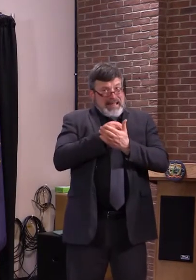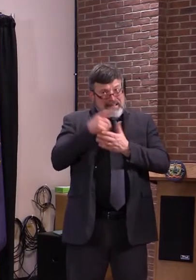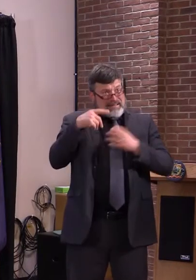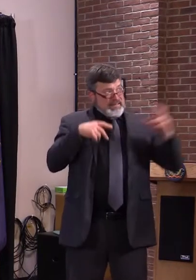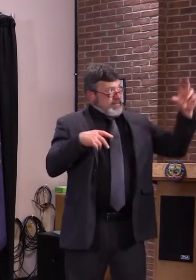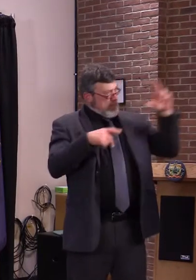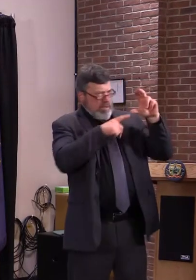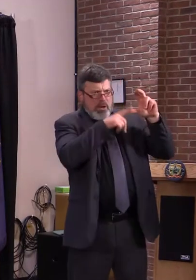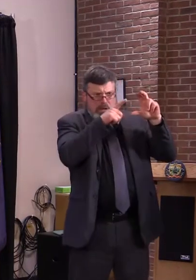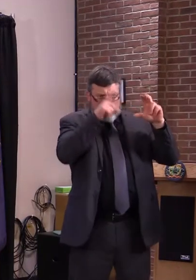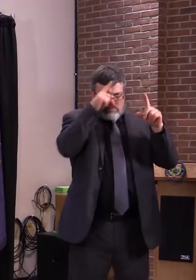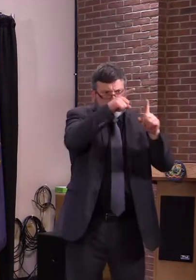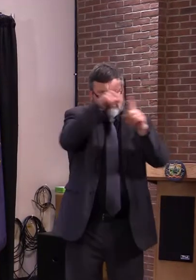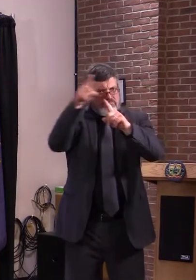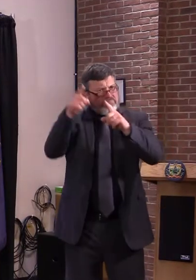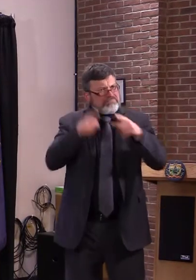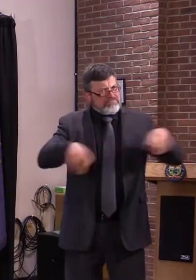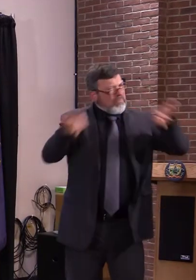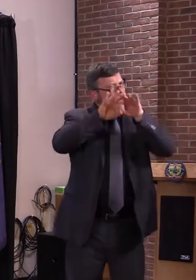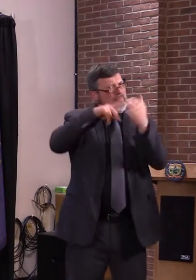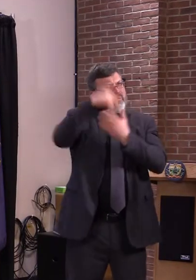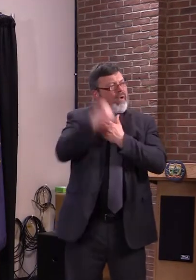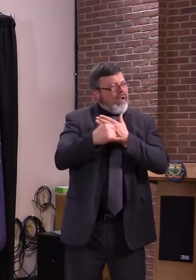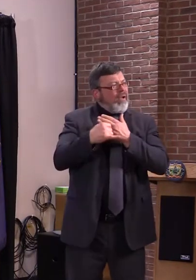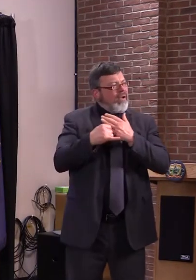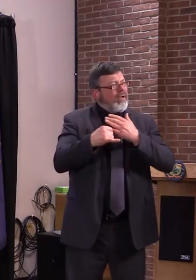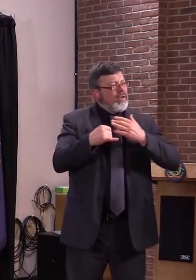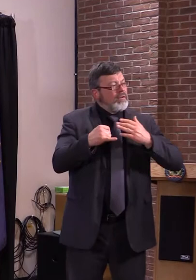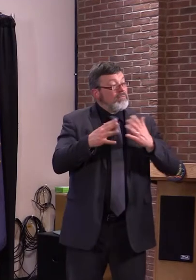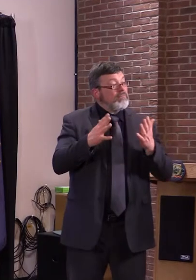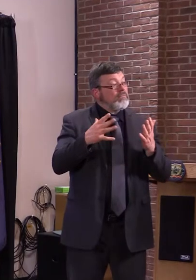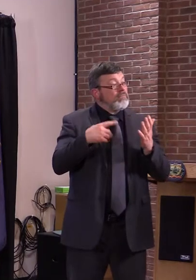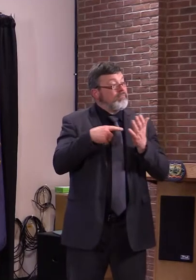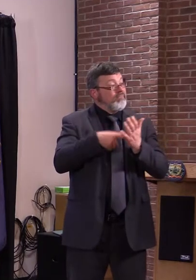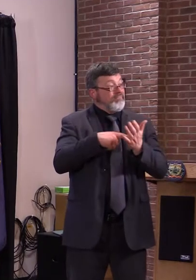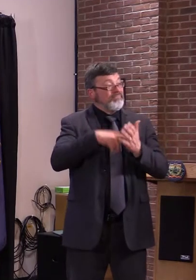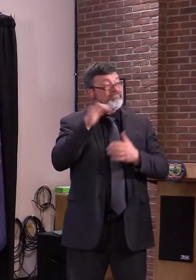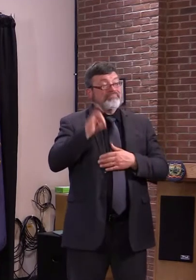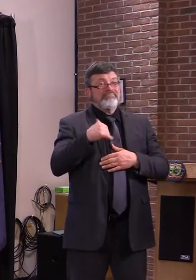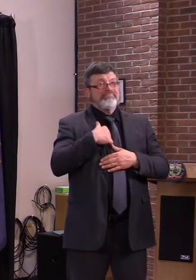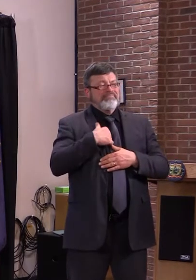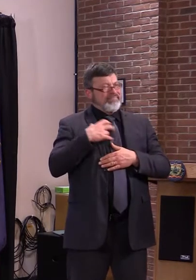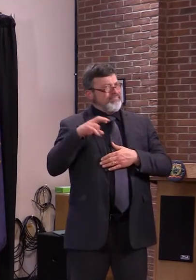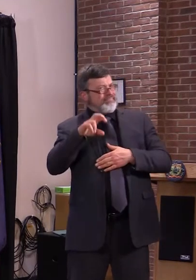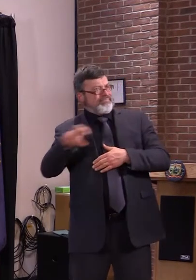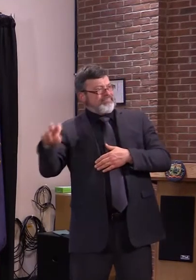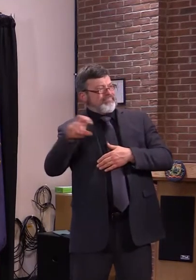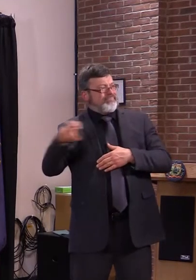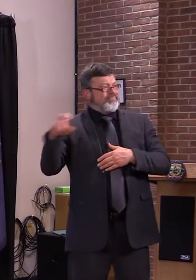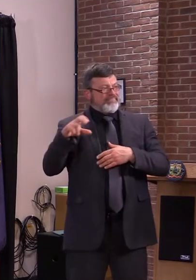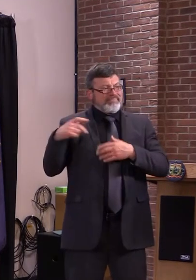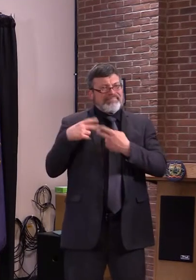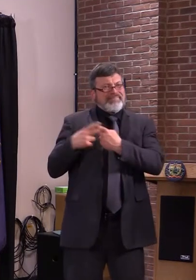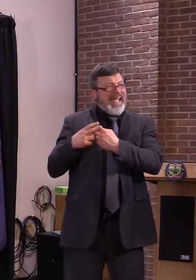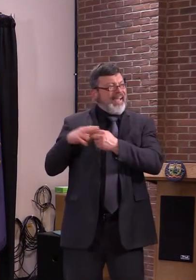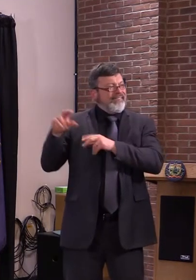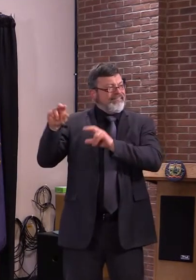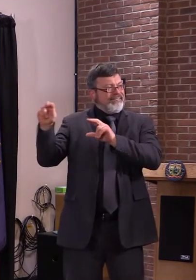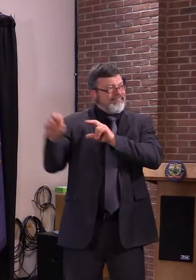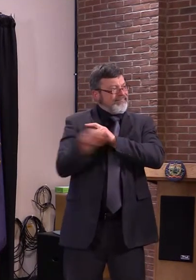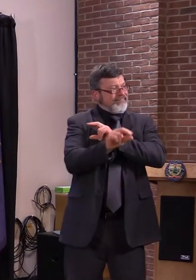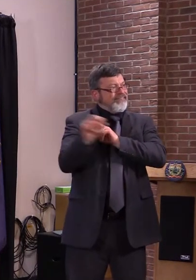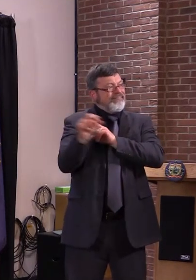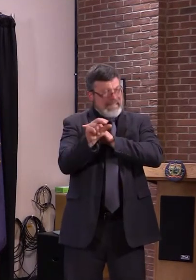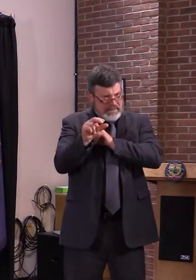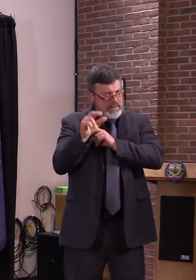to some, but this would be like taking money out of your savings account to pay your electric bill when you're still getting a paycheck every